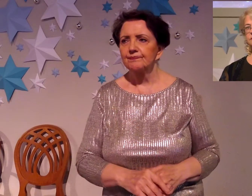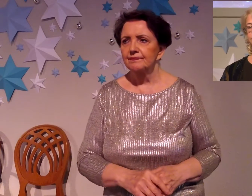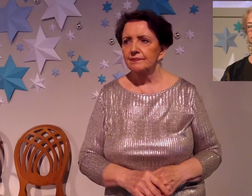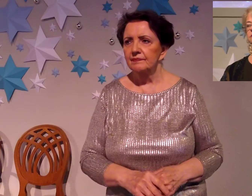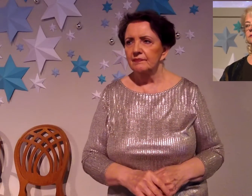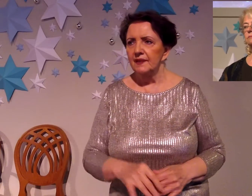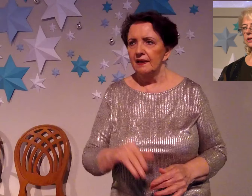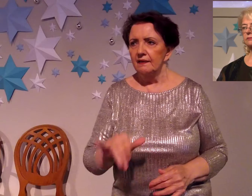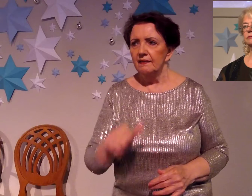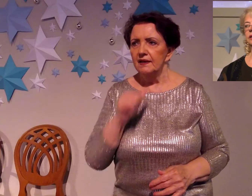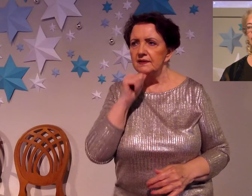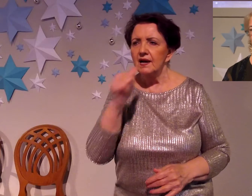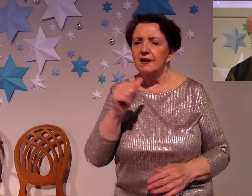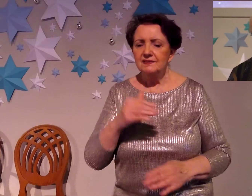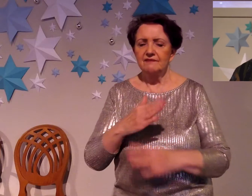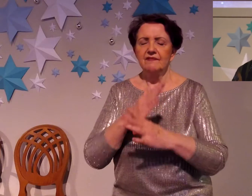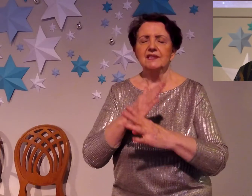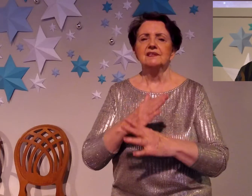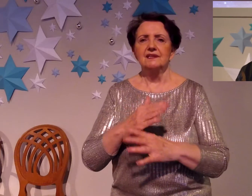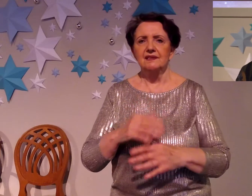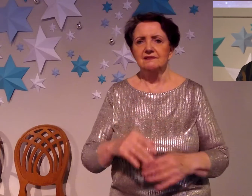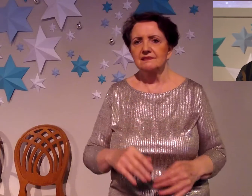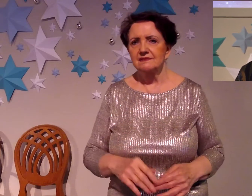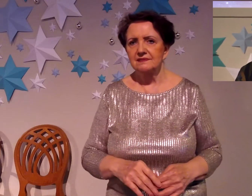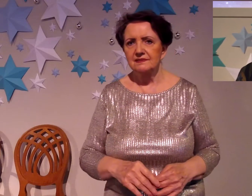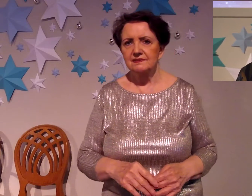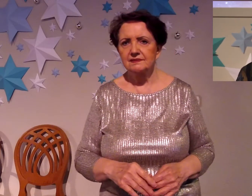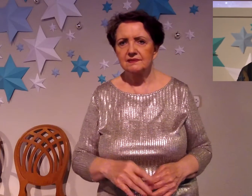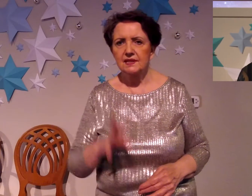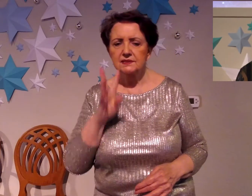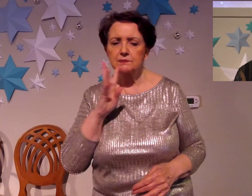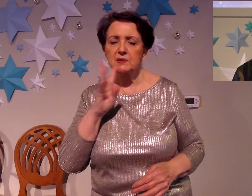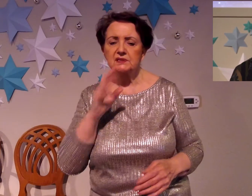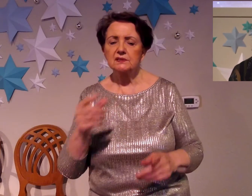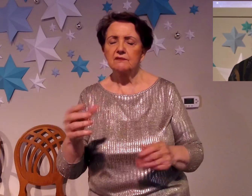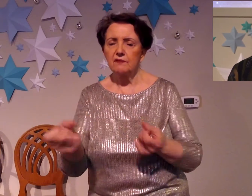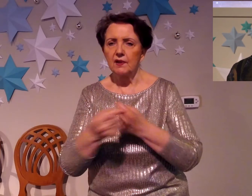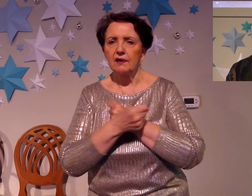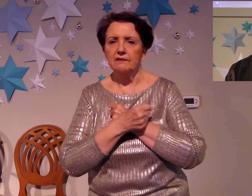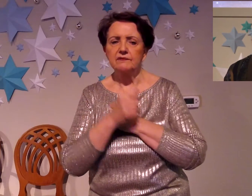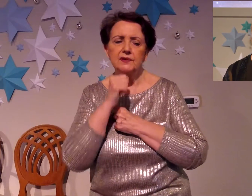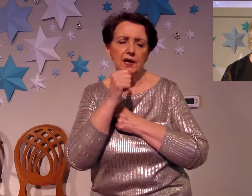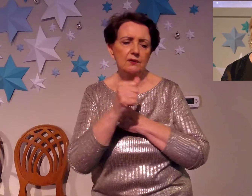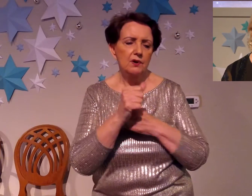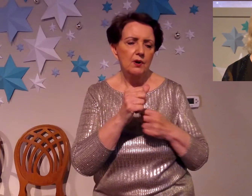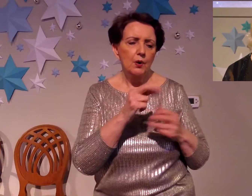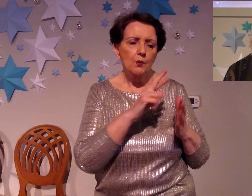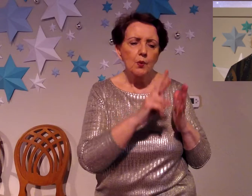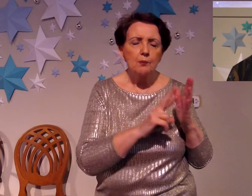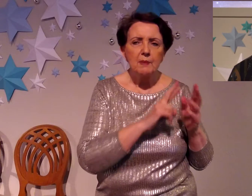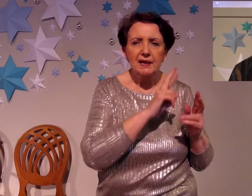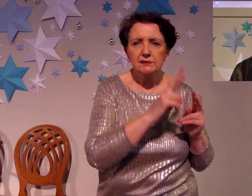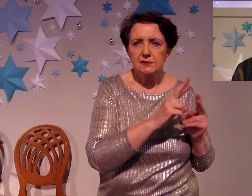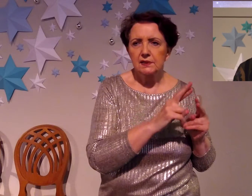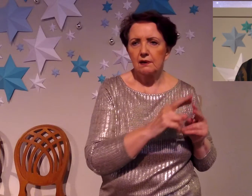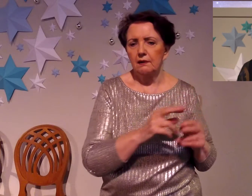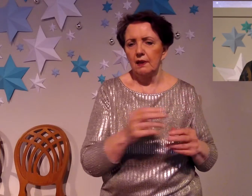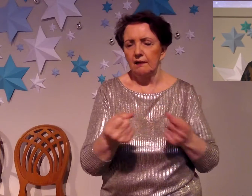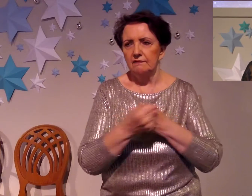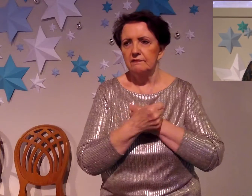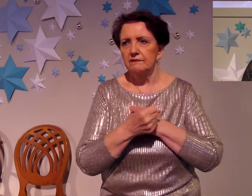That speaks to me of love. Not romantic love, not Hallmark love, not Disney